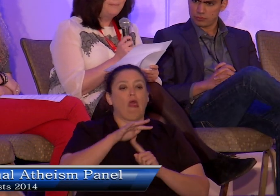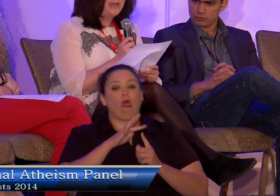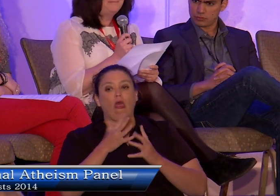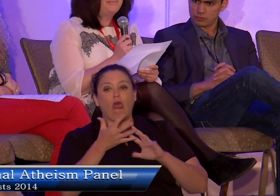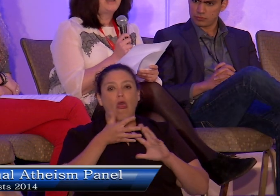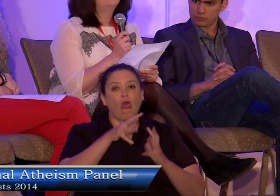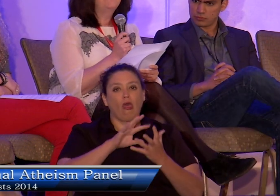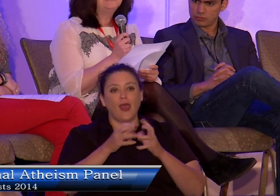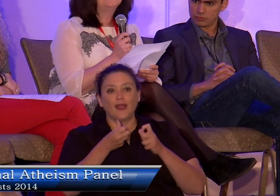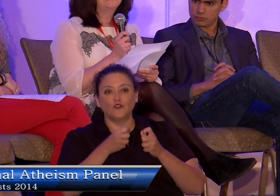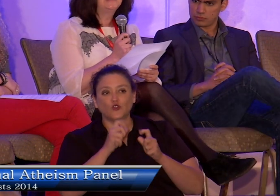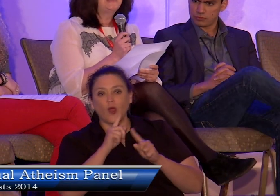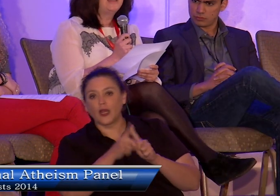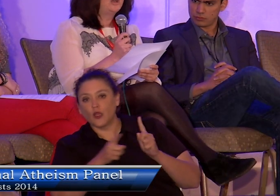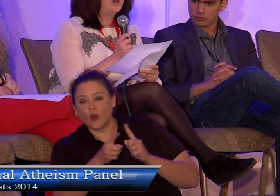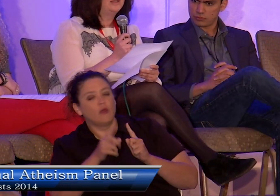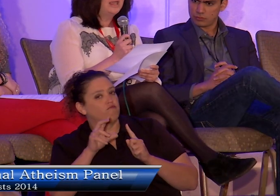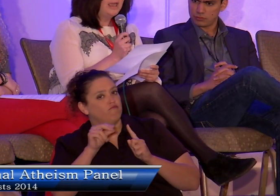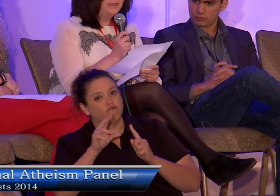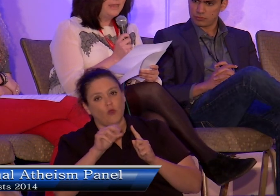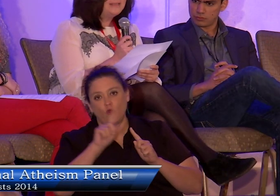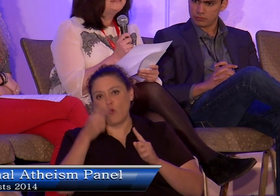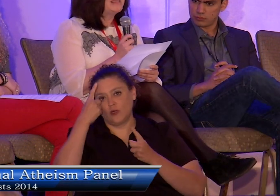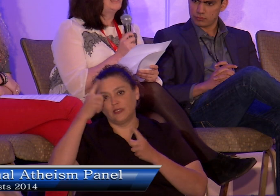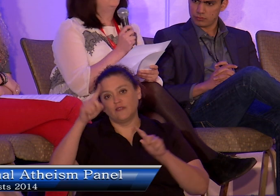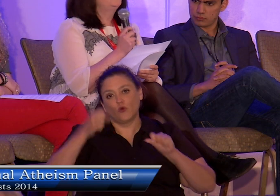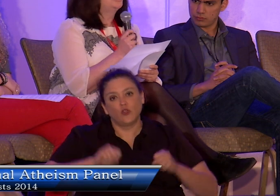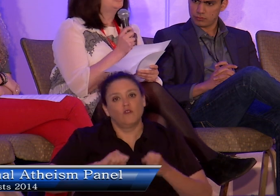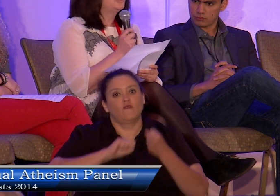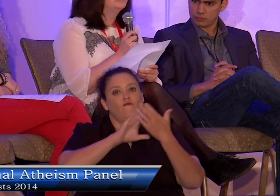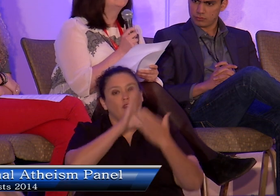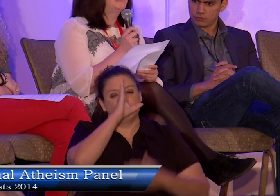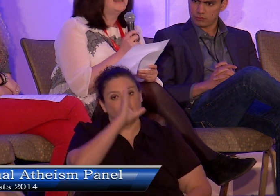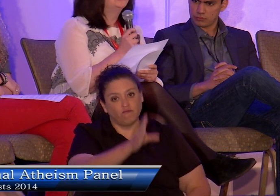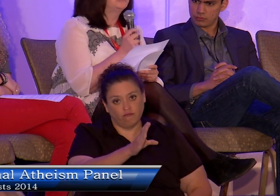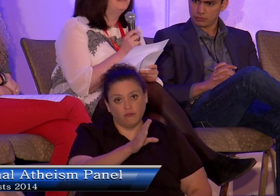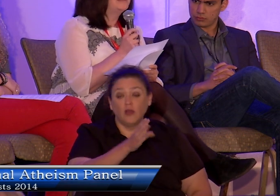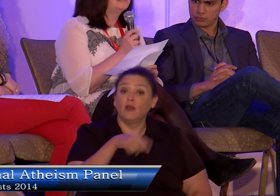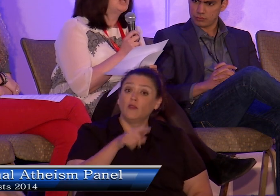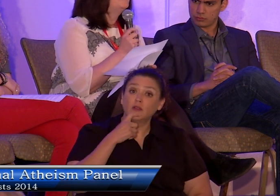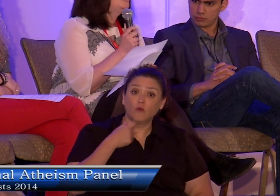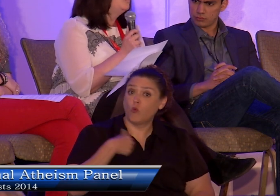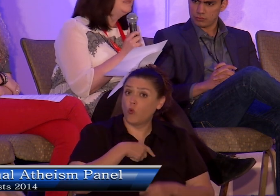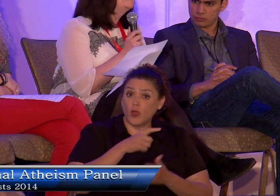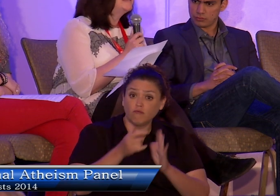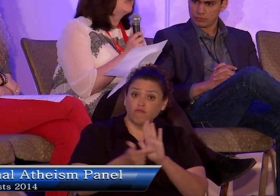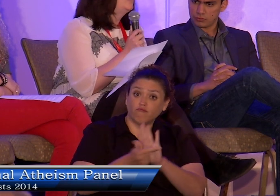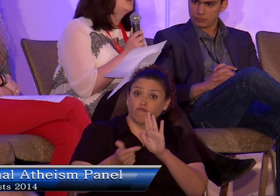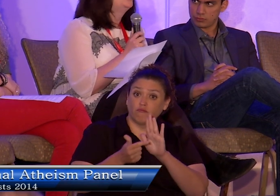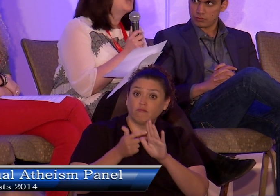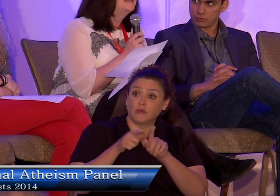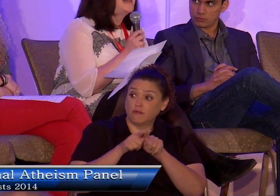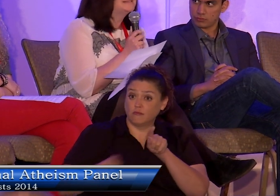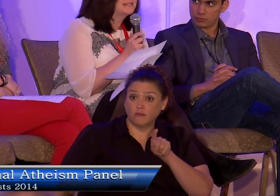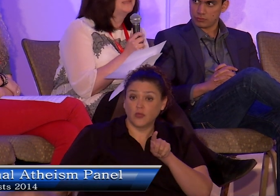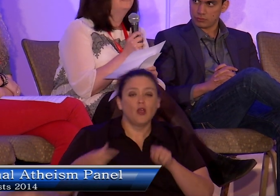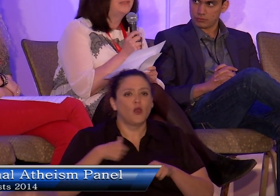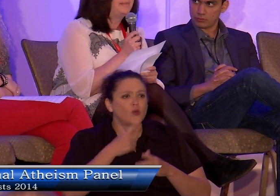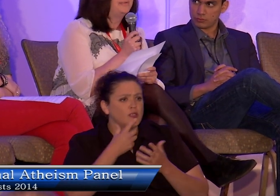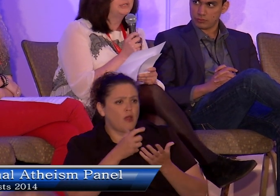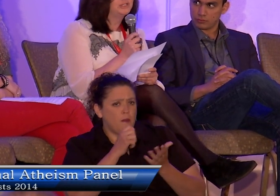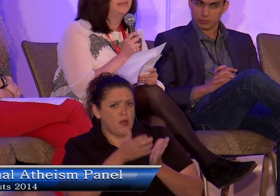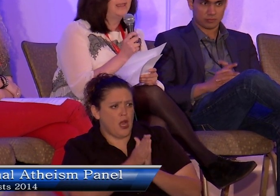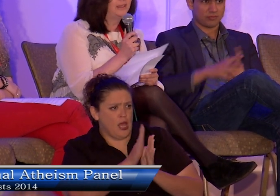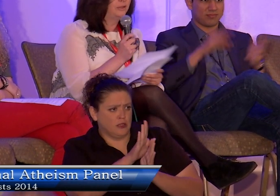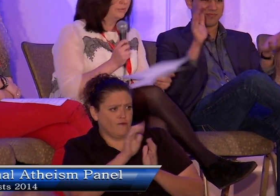it, but by facing it head on. They say we are not allowed to leave Islam. We say we are not asking for